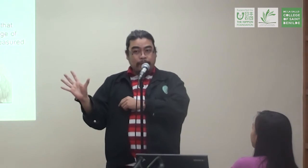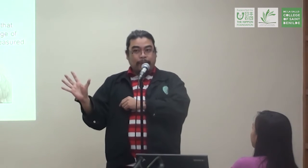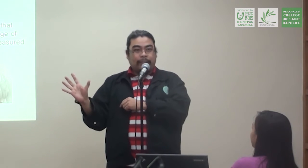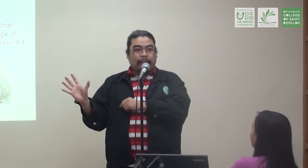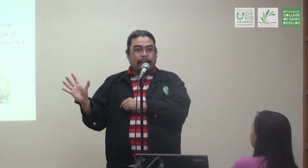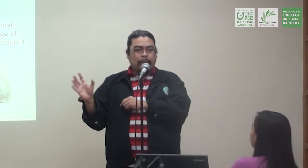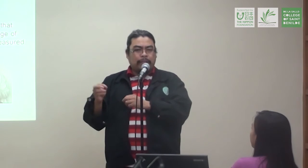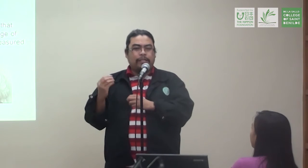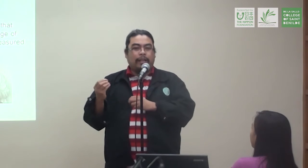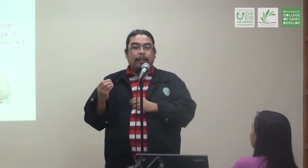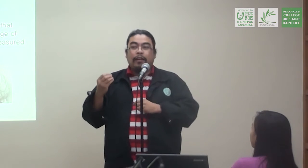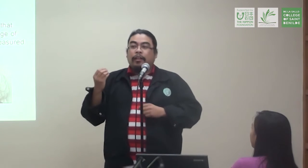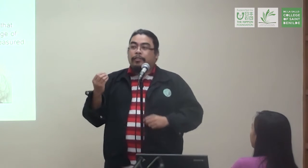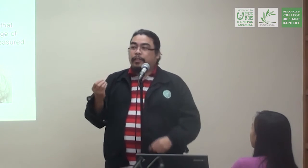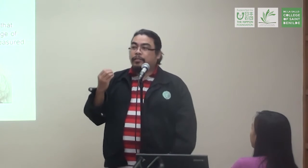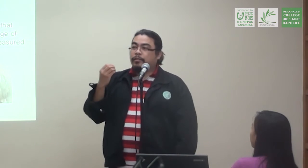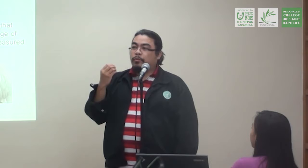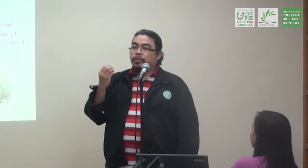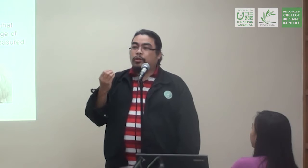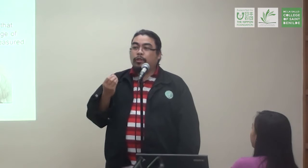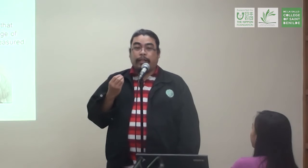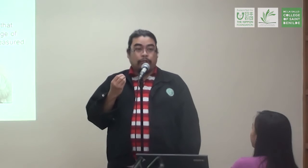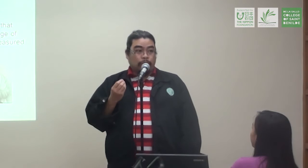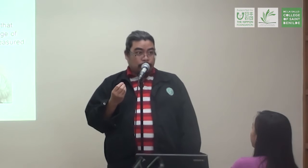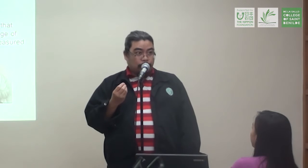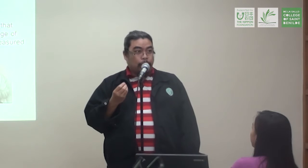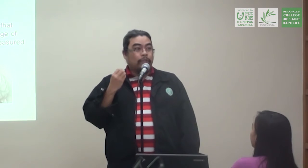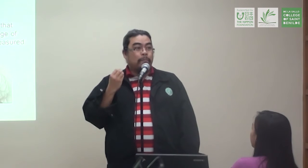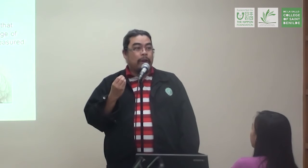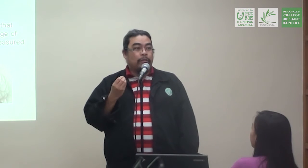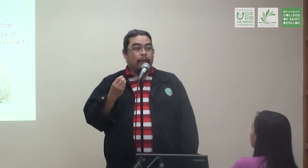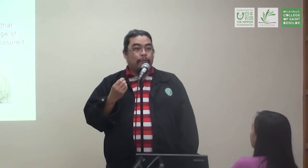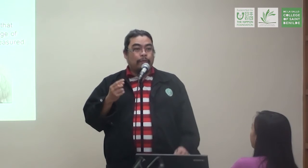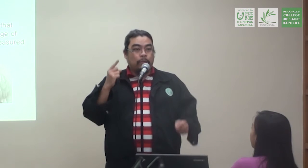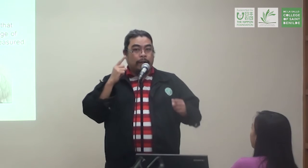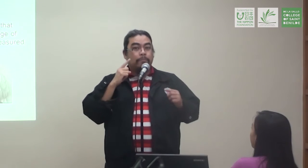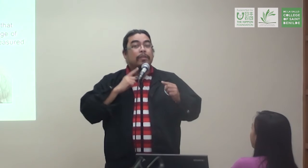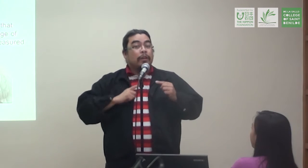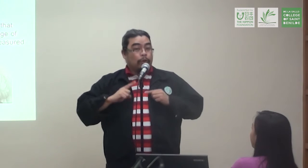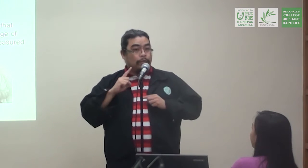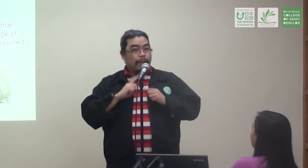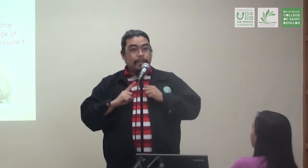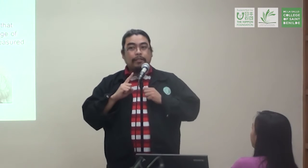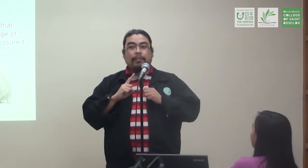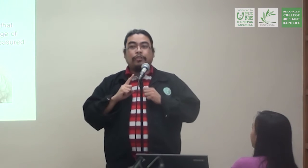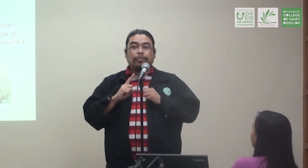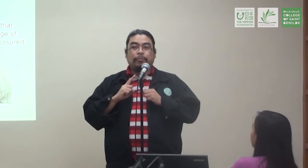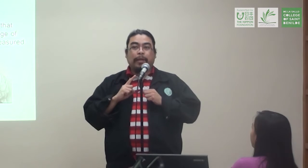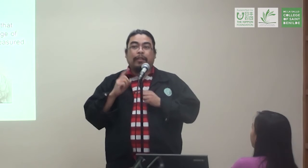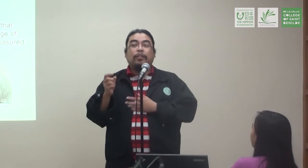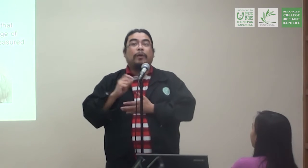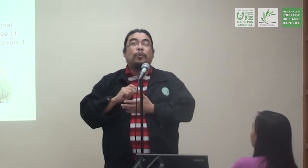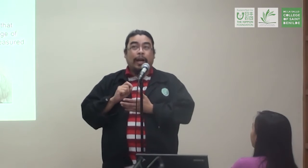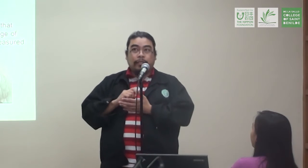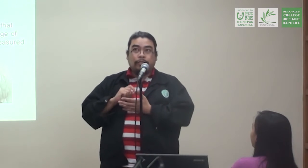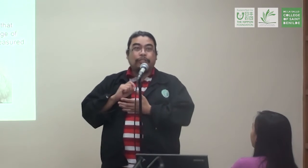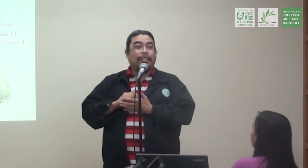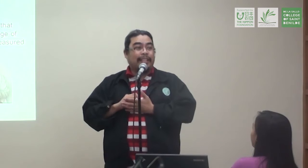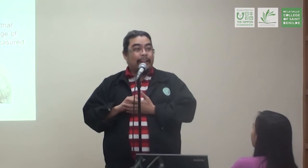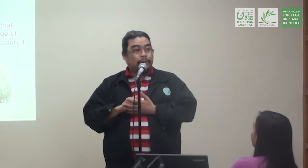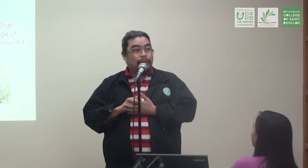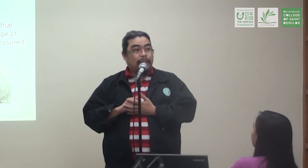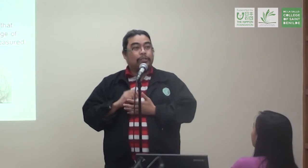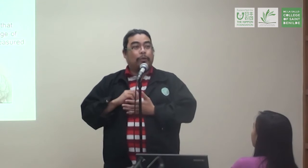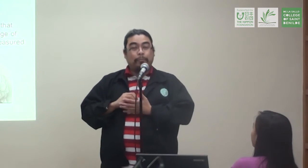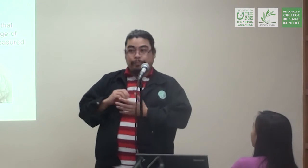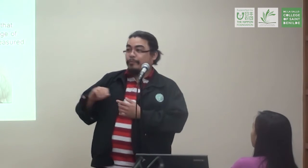we have video at that time, but still there's what's called exhaustion on the part of the one conveying the instrument and one who answers